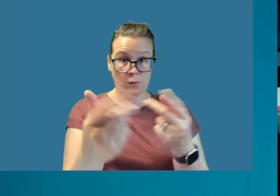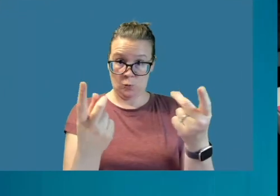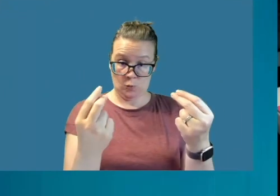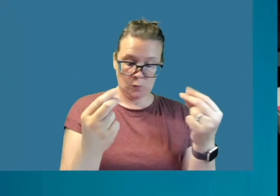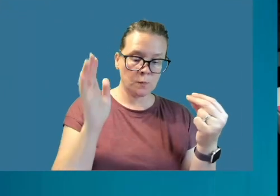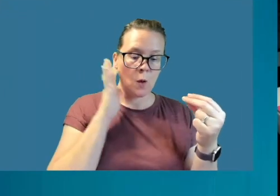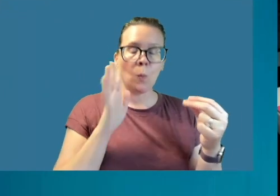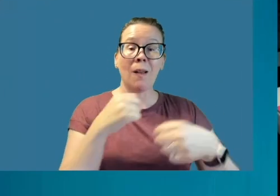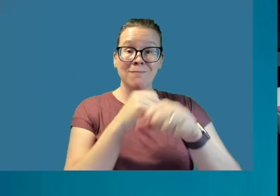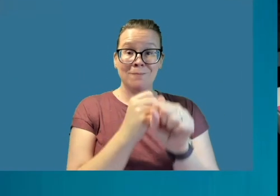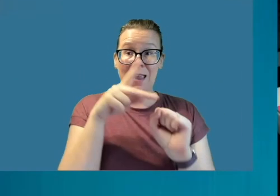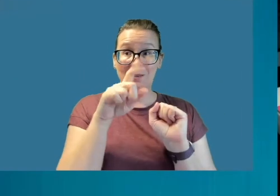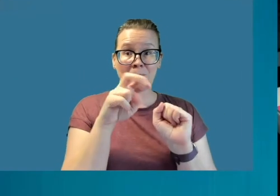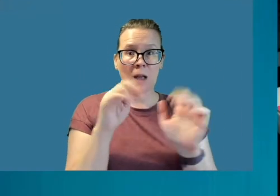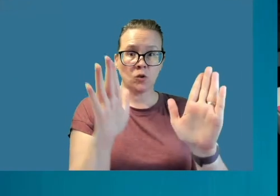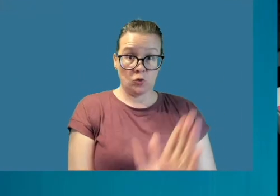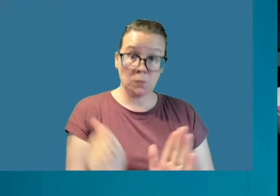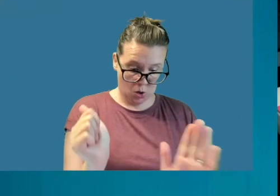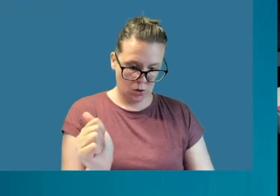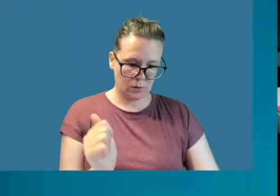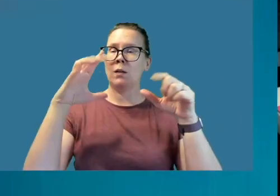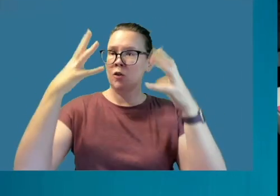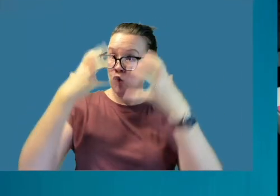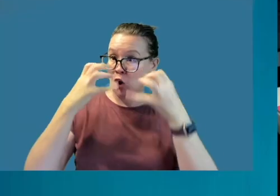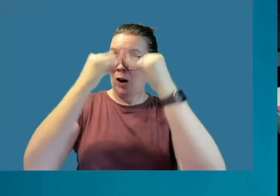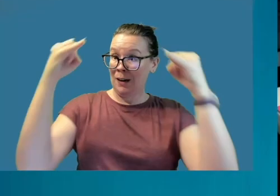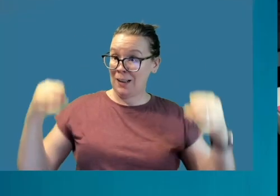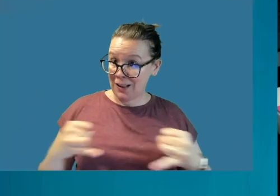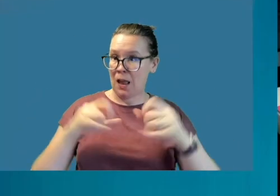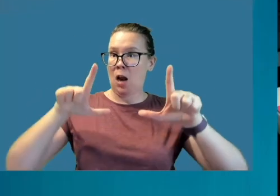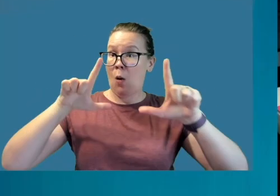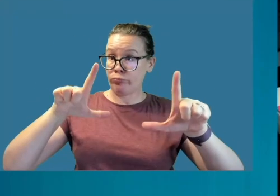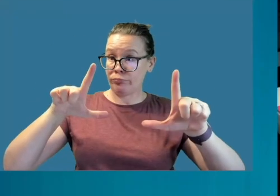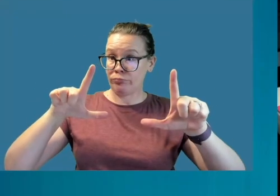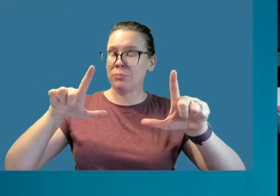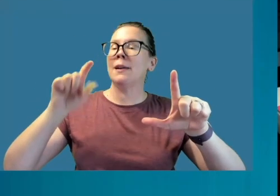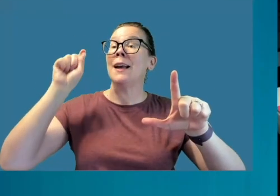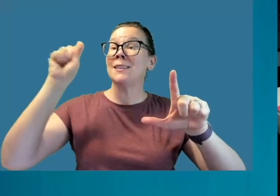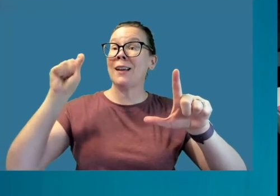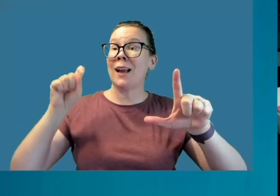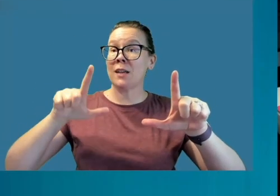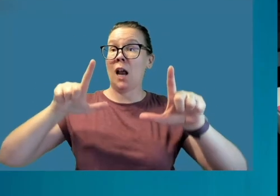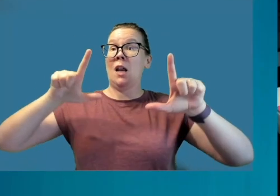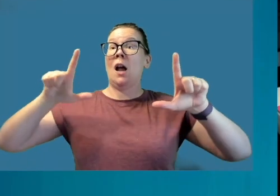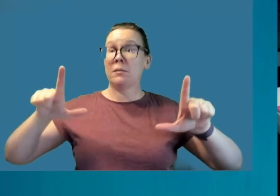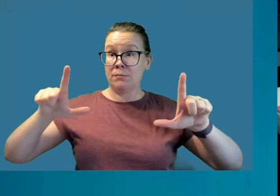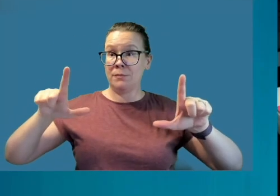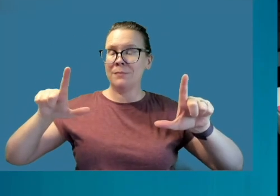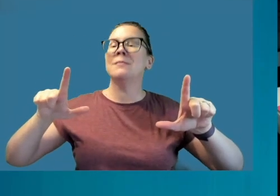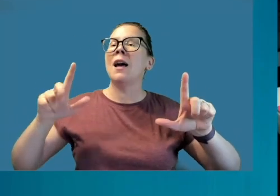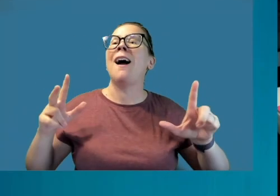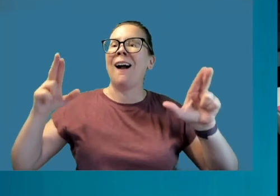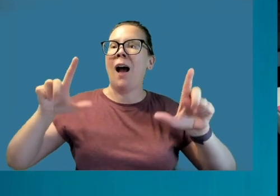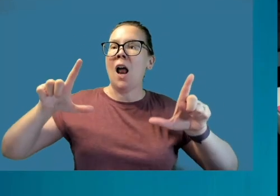So the next thing we're going to do is we are going to make our pattern page smaller. So there's that dark line, and then the